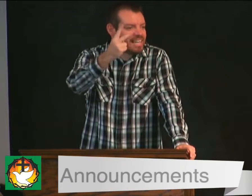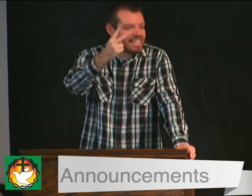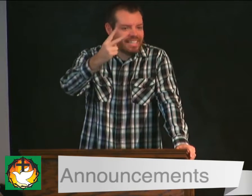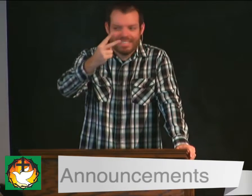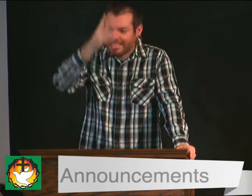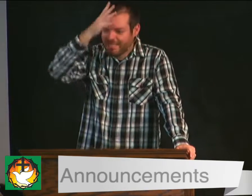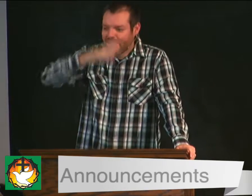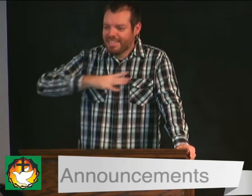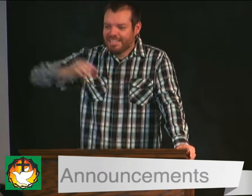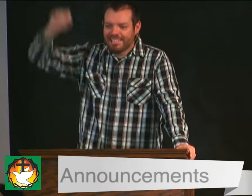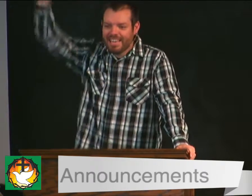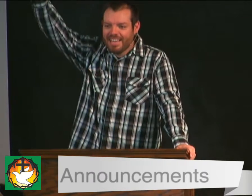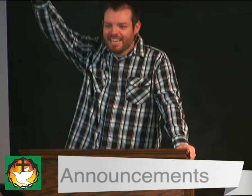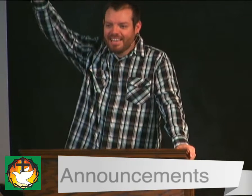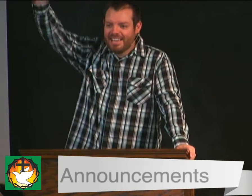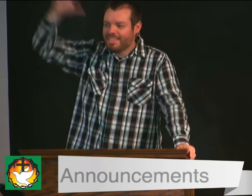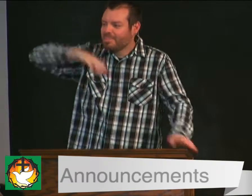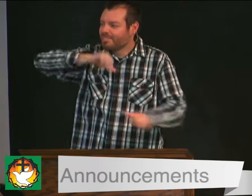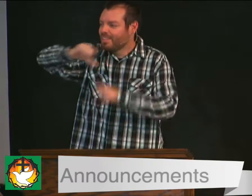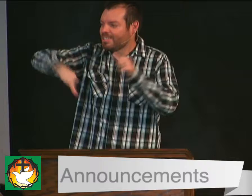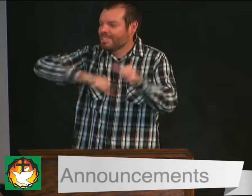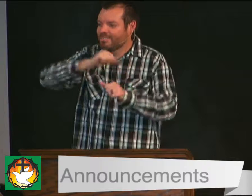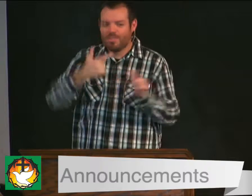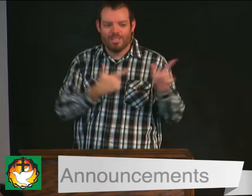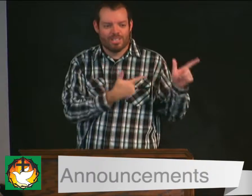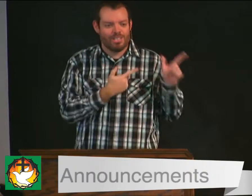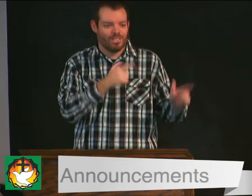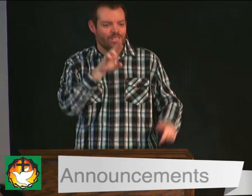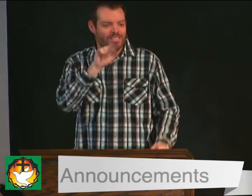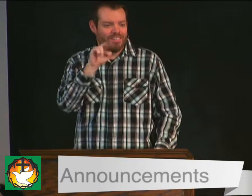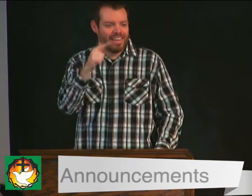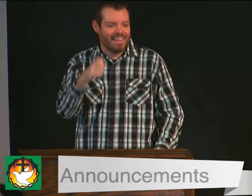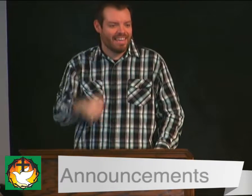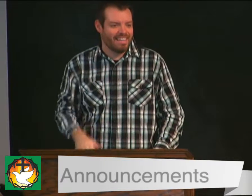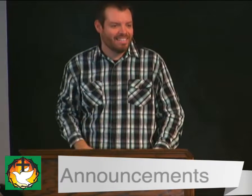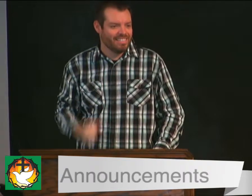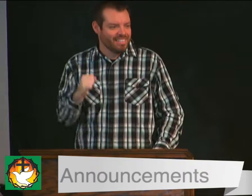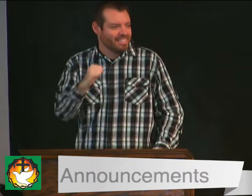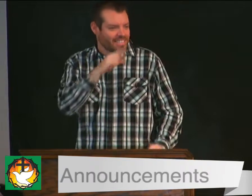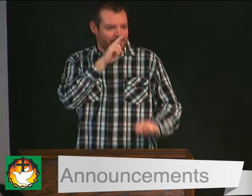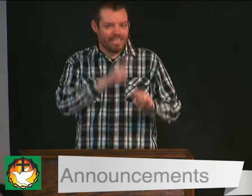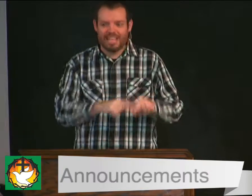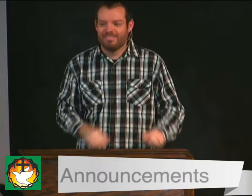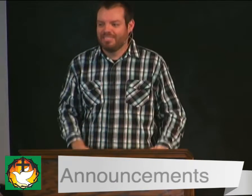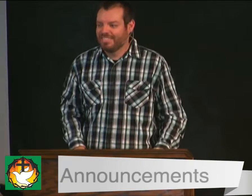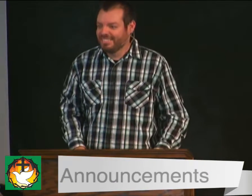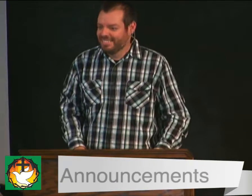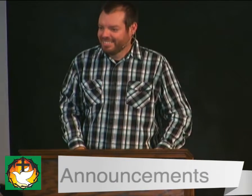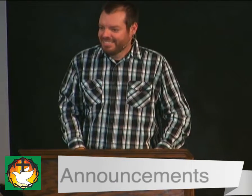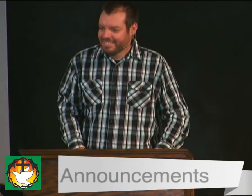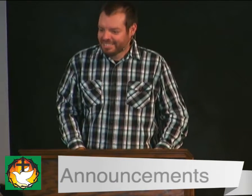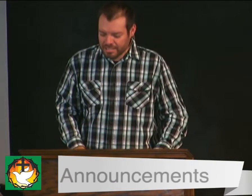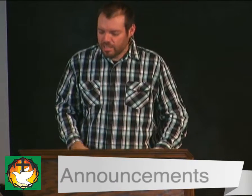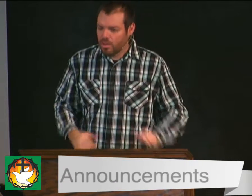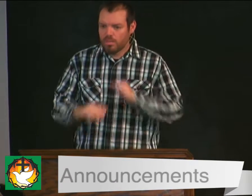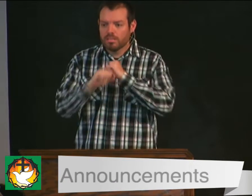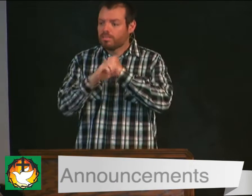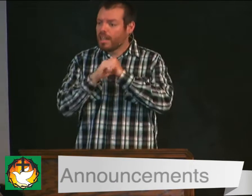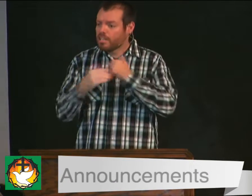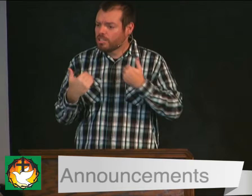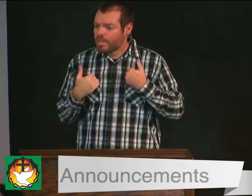September 2nd, men, yay, men's fellowship, we're going to the shooting range. It's going to be a lot of fun.